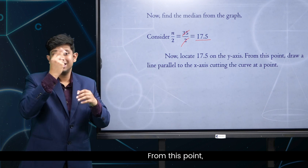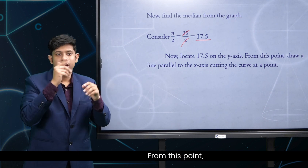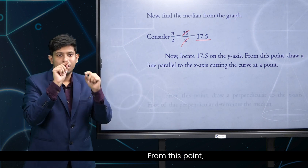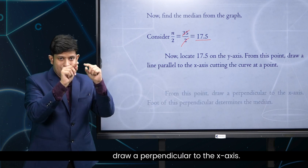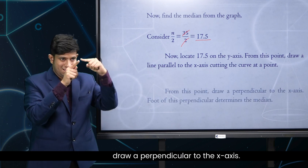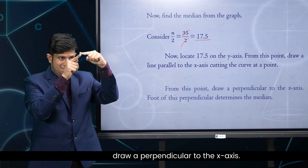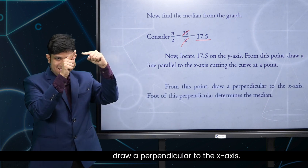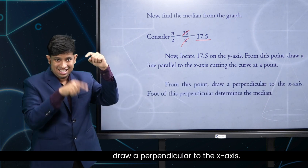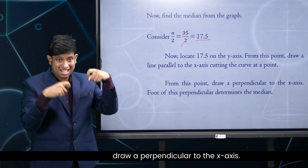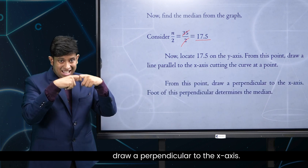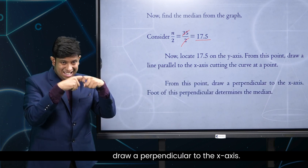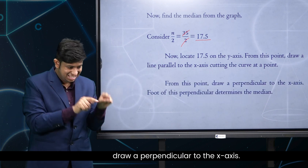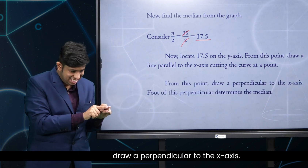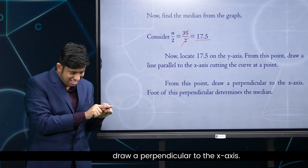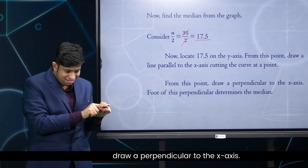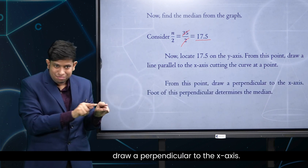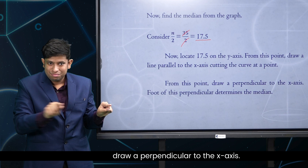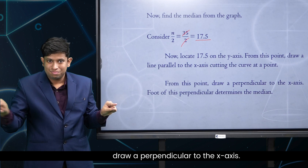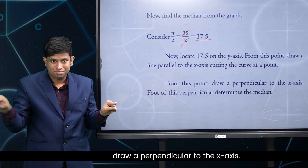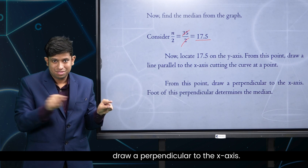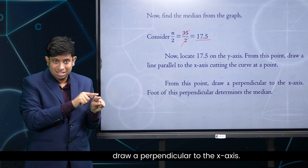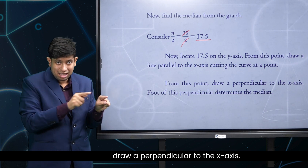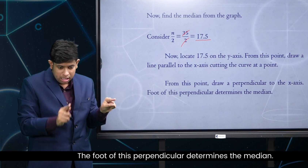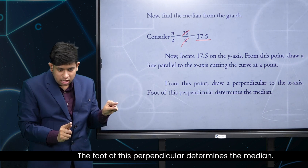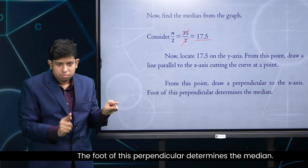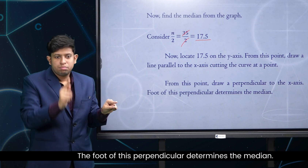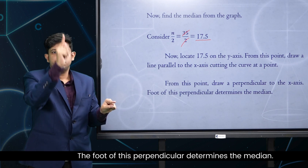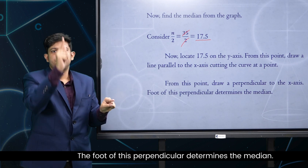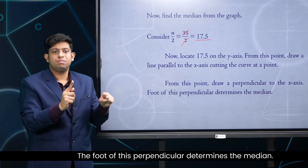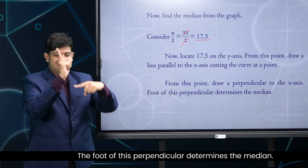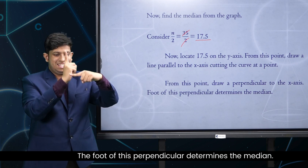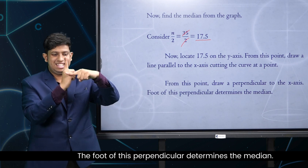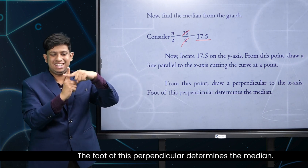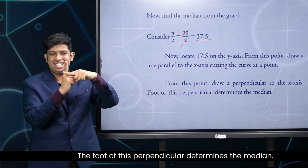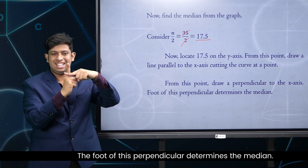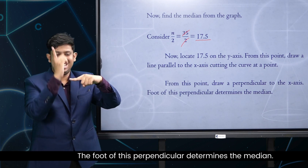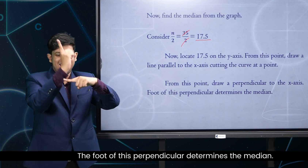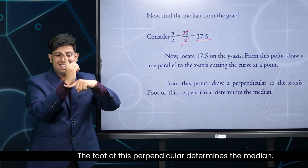From this point, draw a perpendicular to the x-axis. The foot of this perpendicular determines the median.